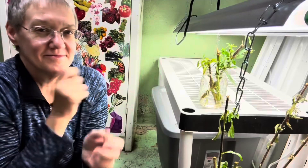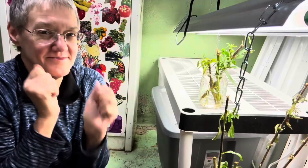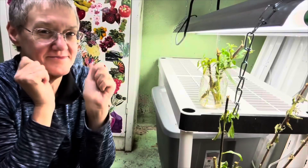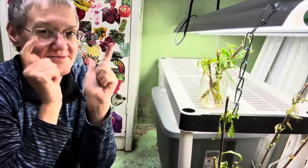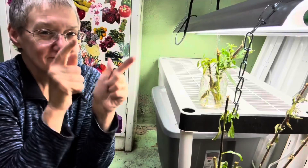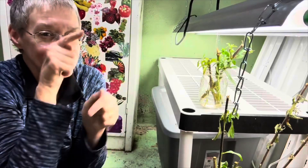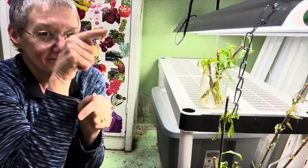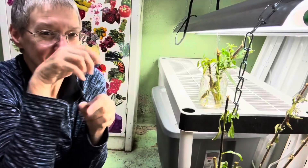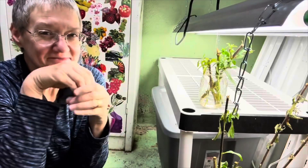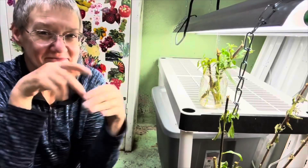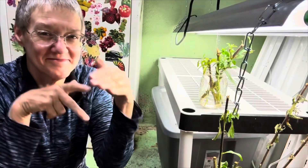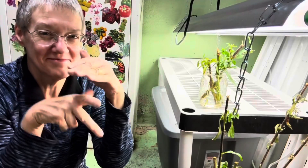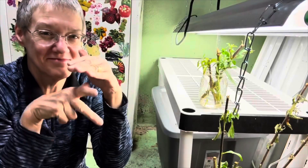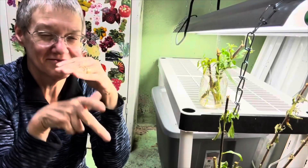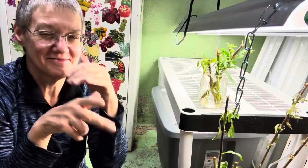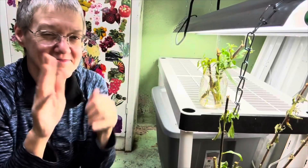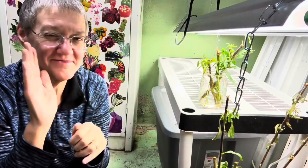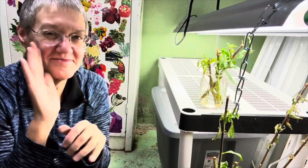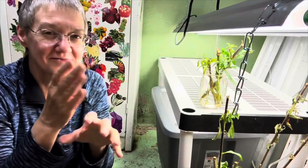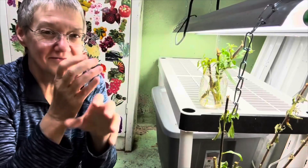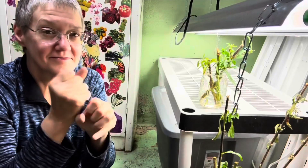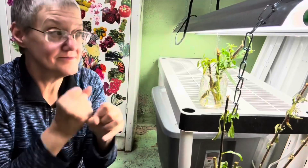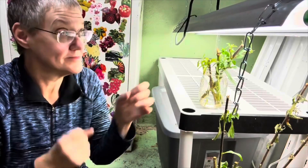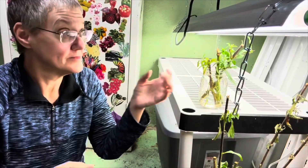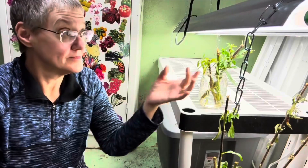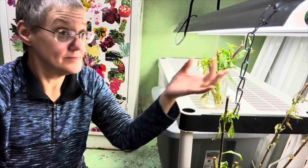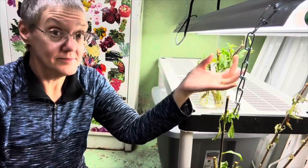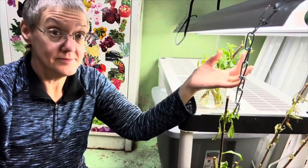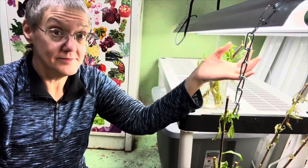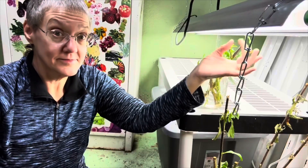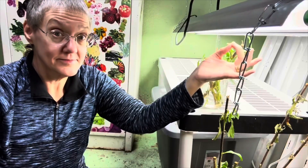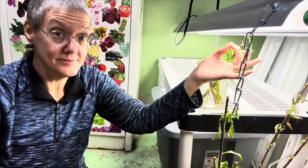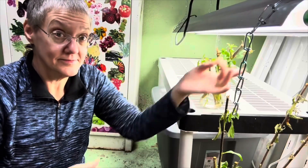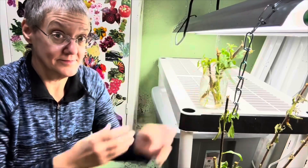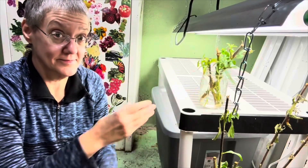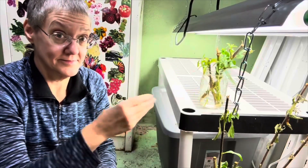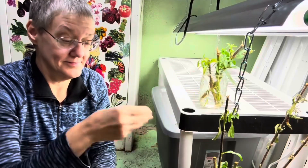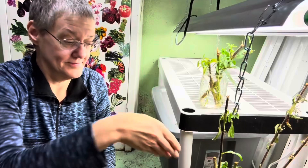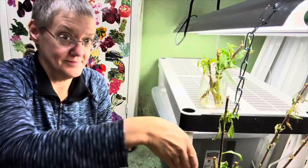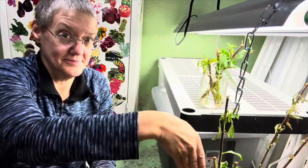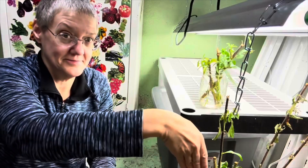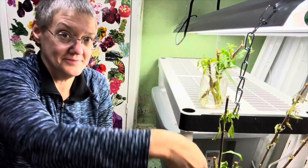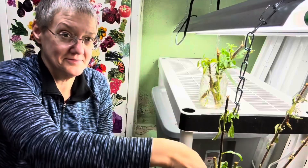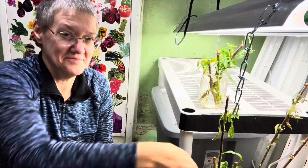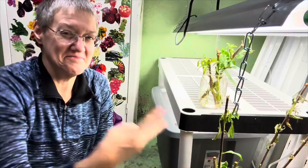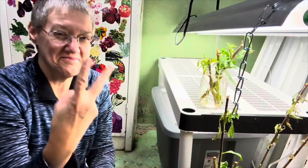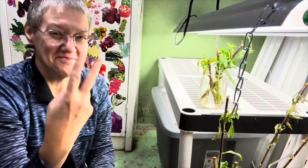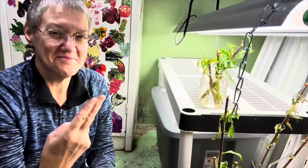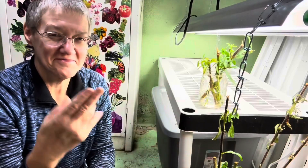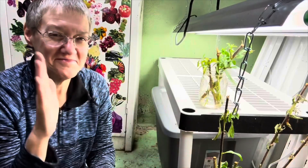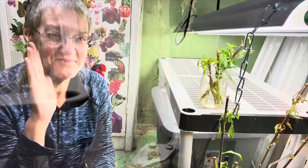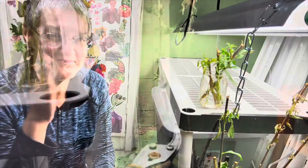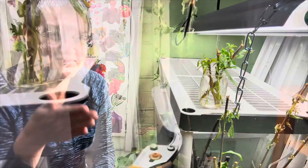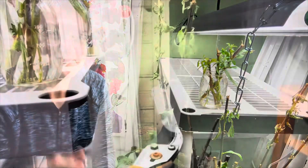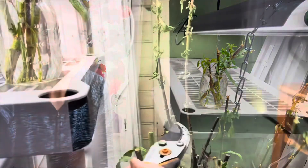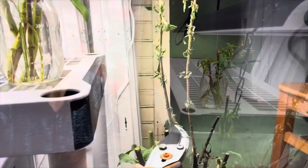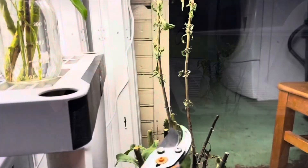We don't have any in the cabinet. I think they're all in the garage, so we'll go get some later. And we'll put one up on the lights and down